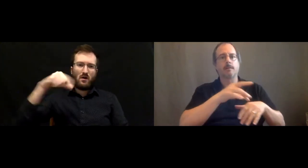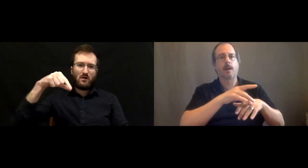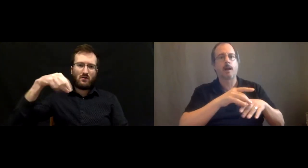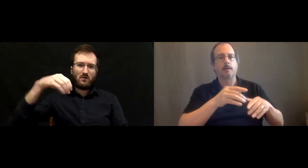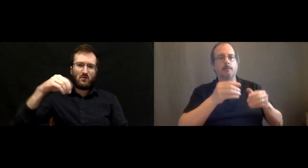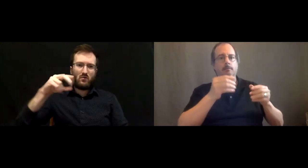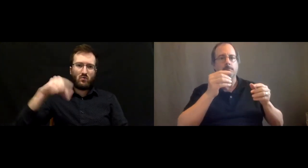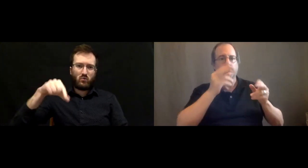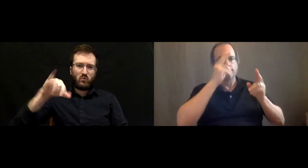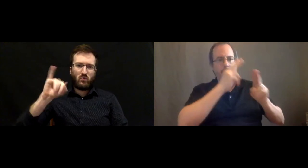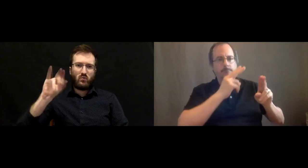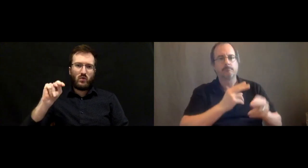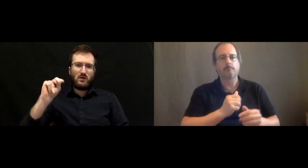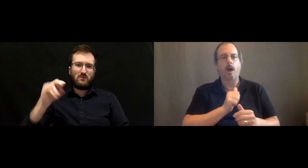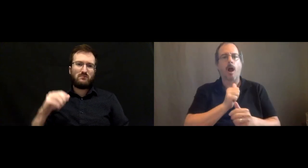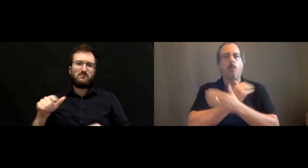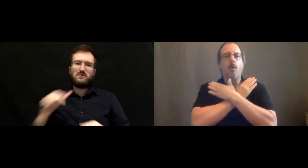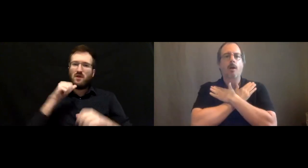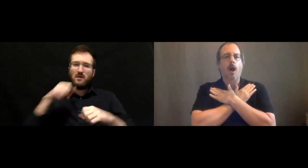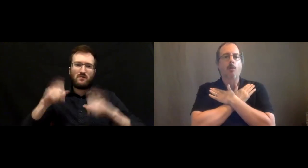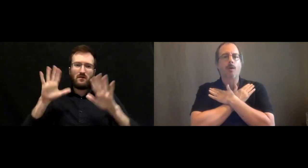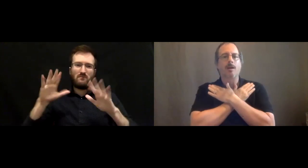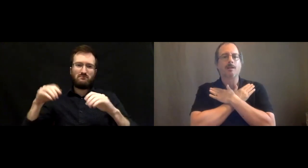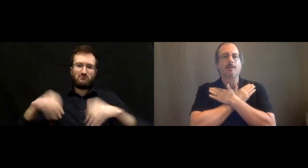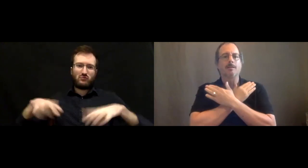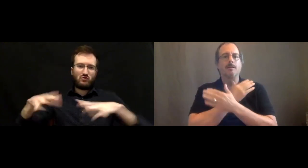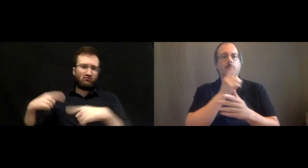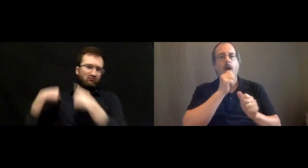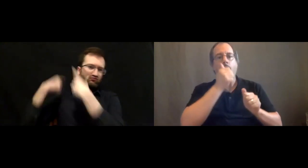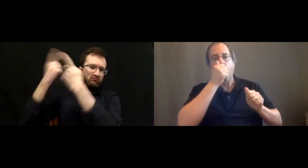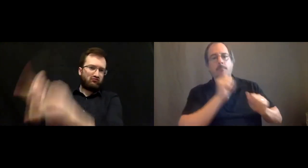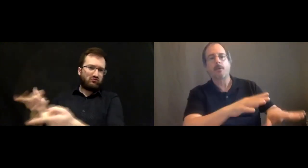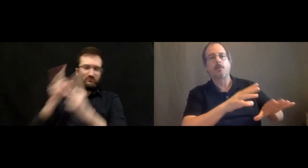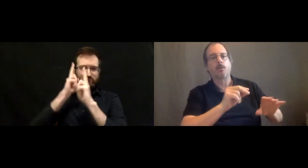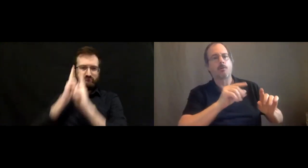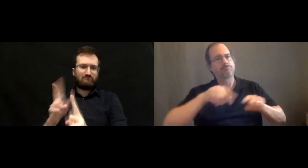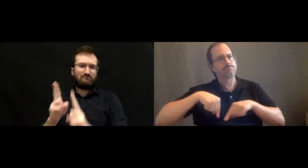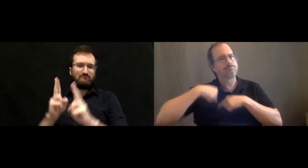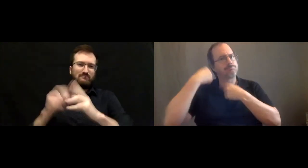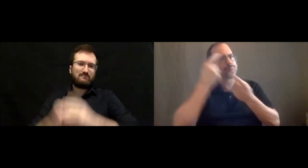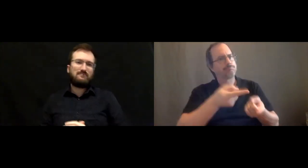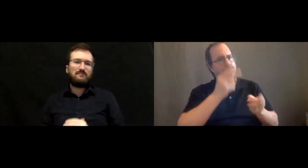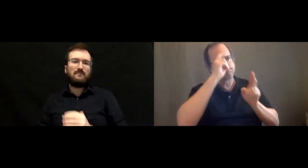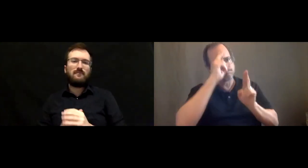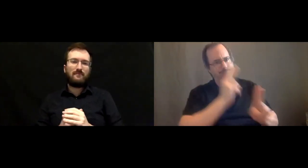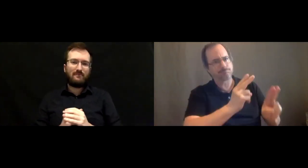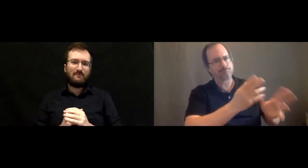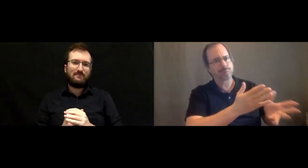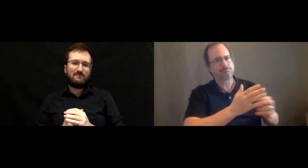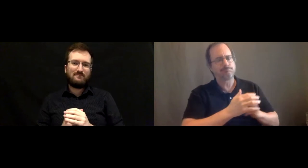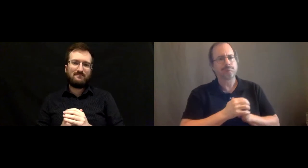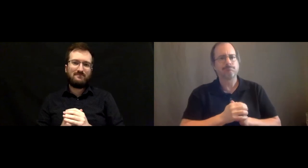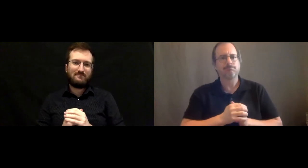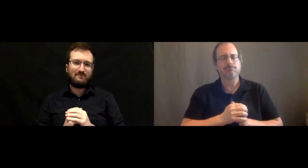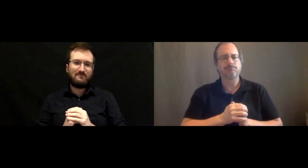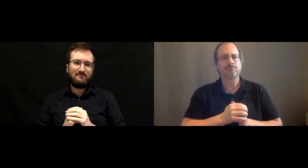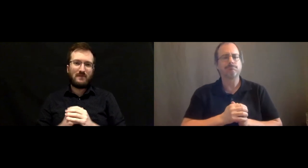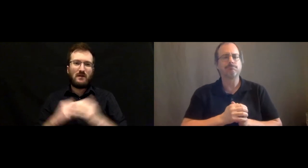and occupying in the city of Ottawa, the unceded territory of the Algonquin Nation.